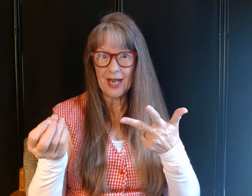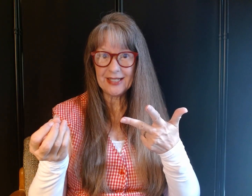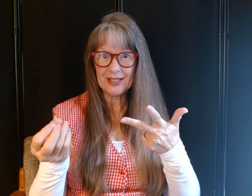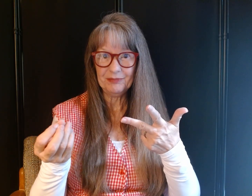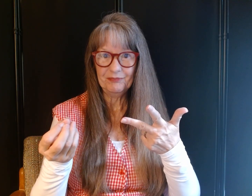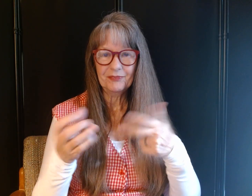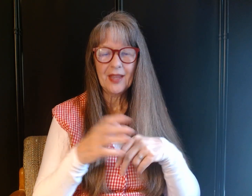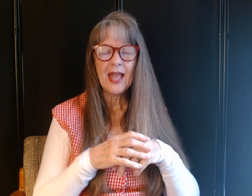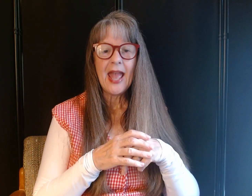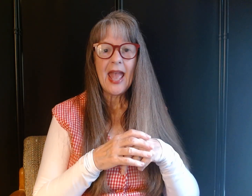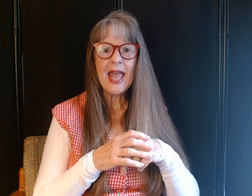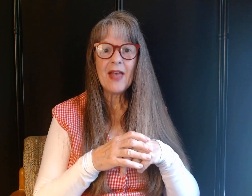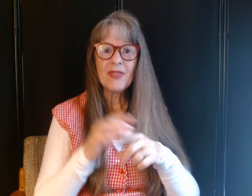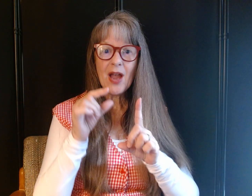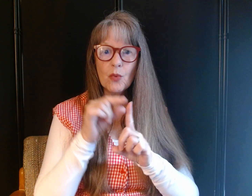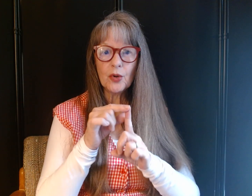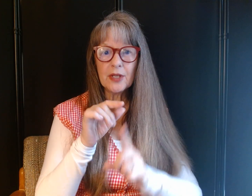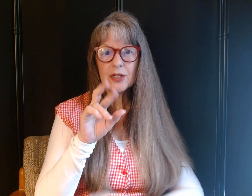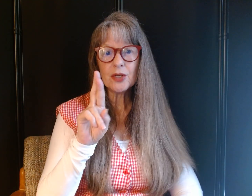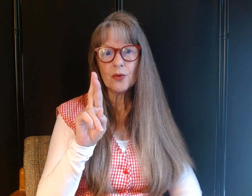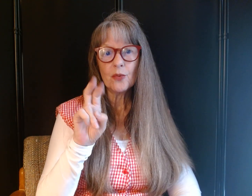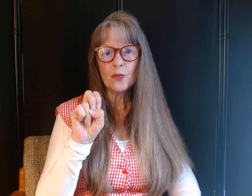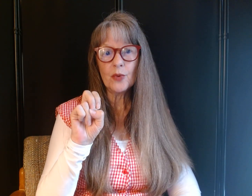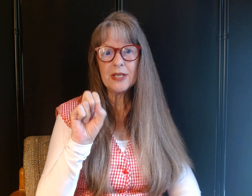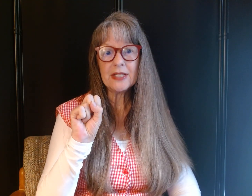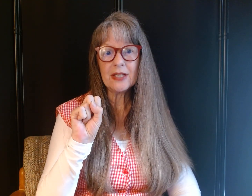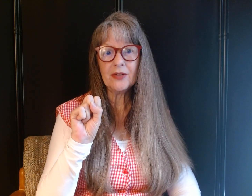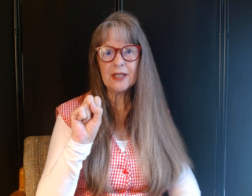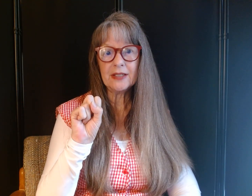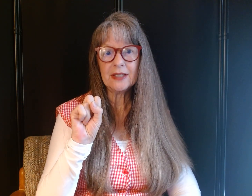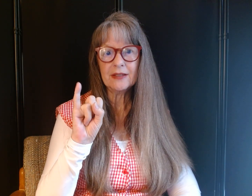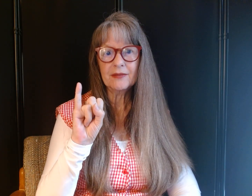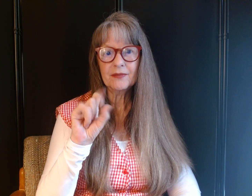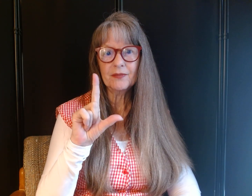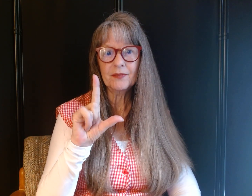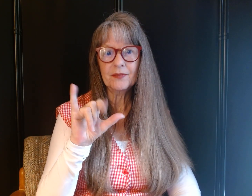objects. And that word is resilient